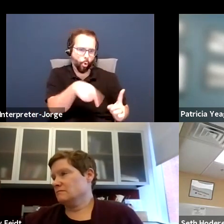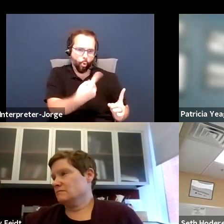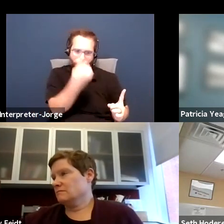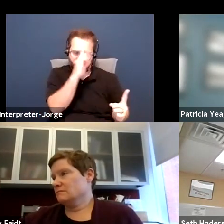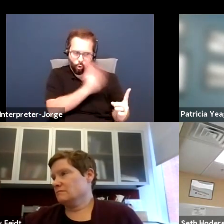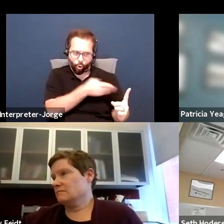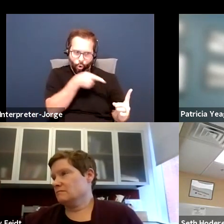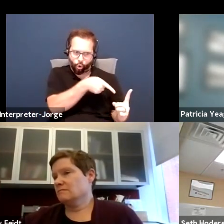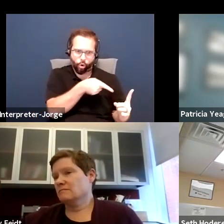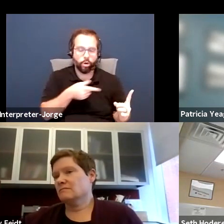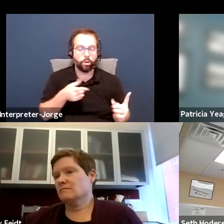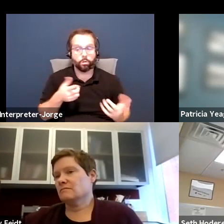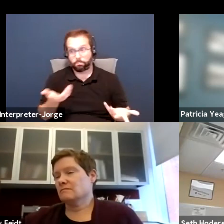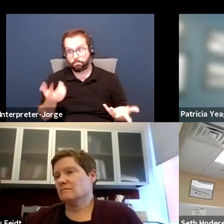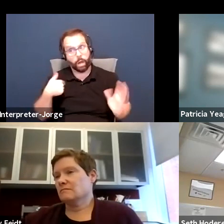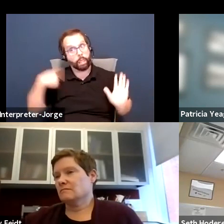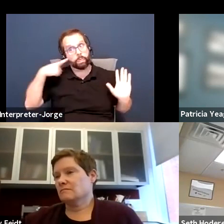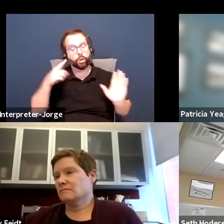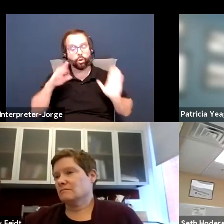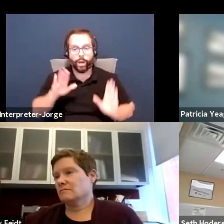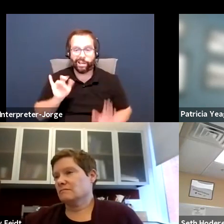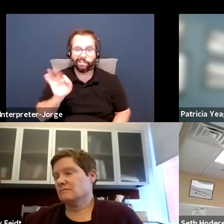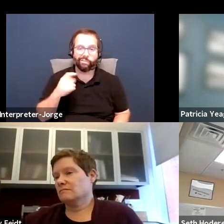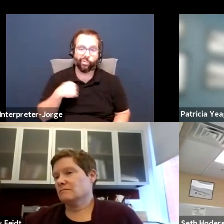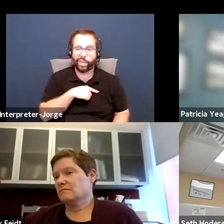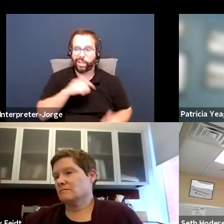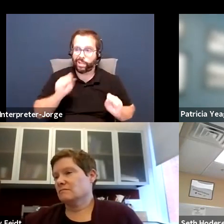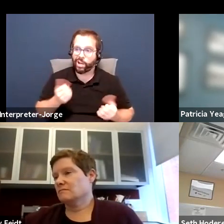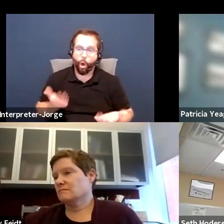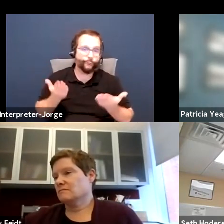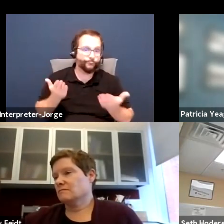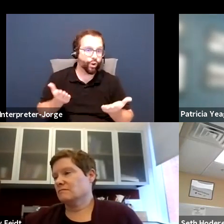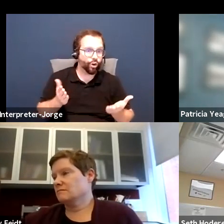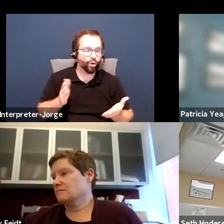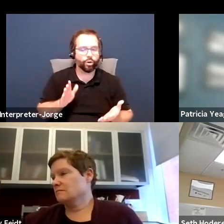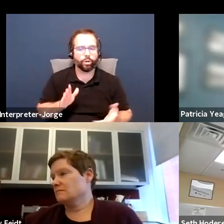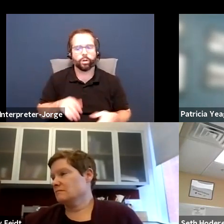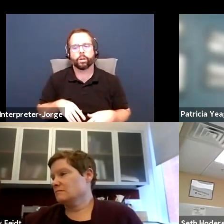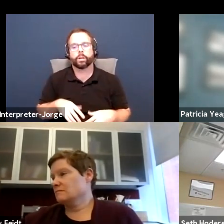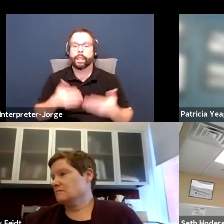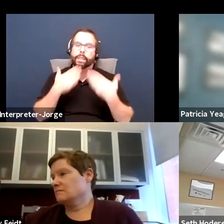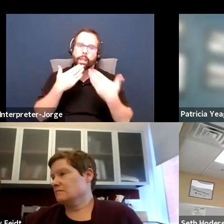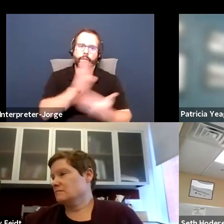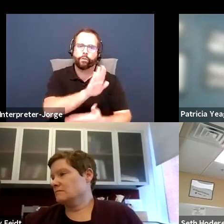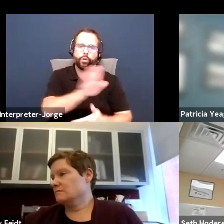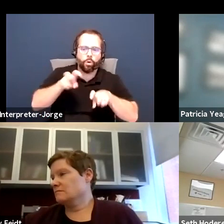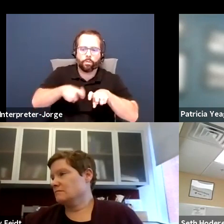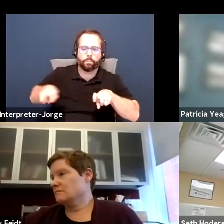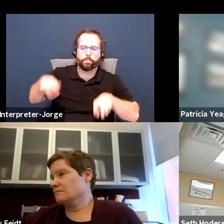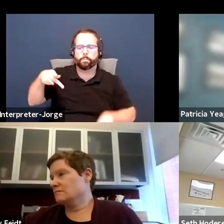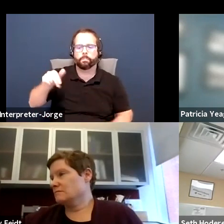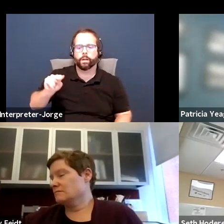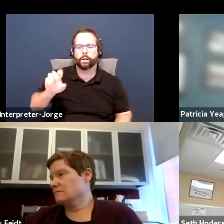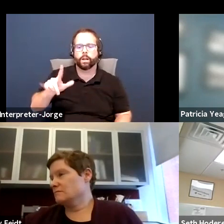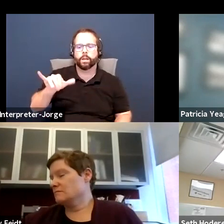offer that. And I just wanted to say thank you so much to all of our panelists and to ILRU and the ILNet